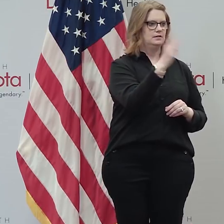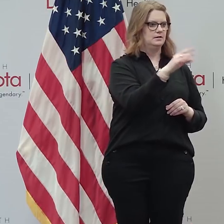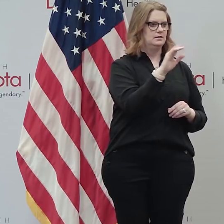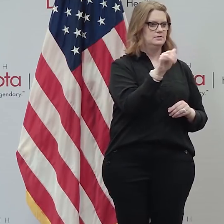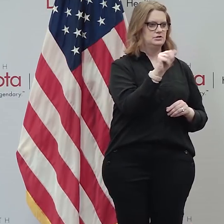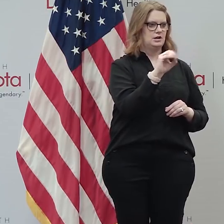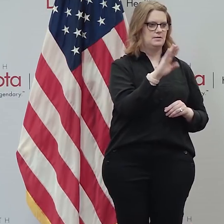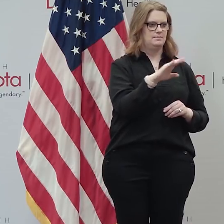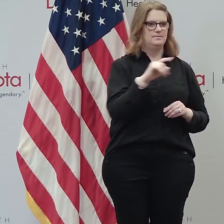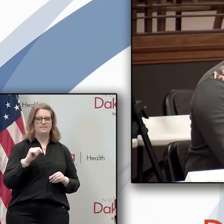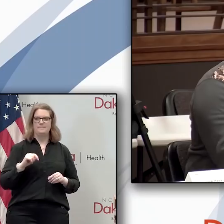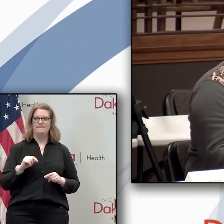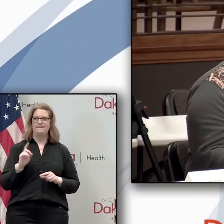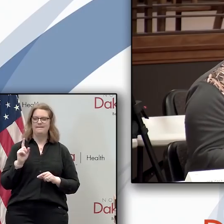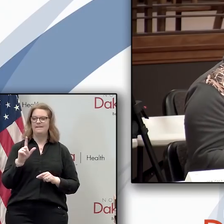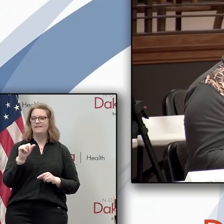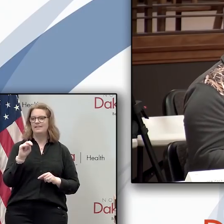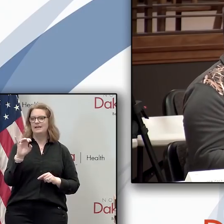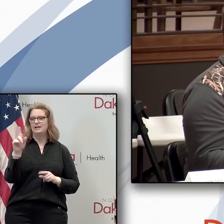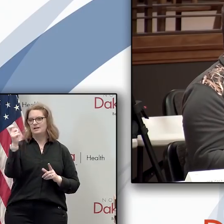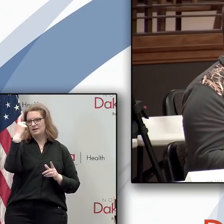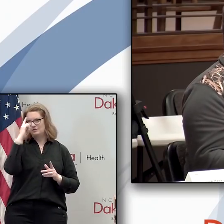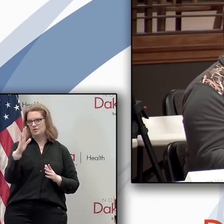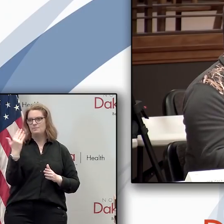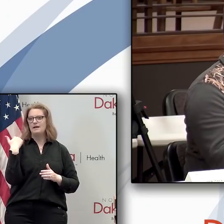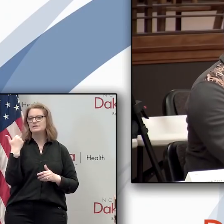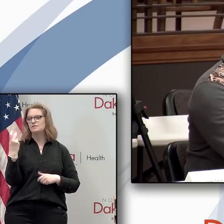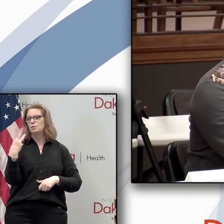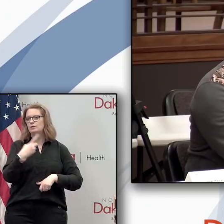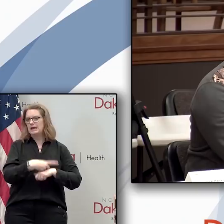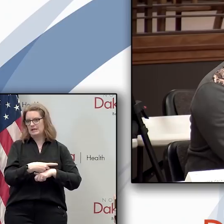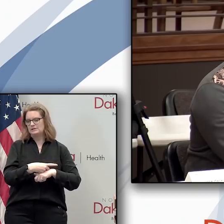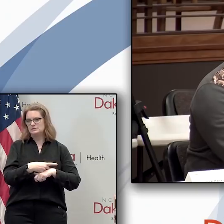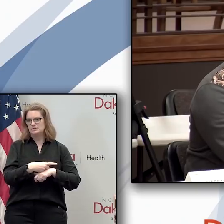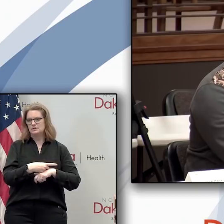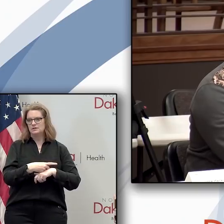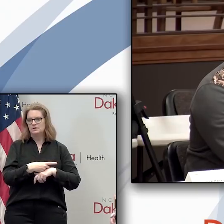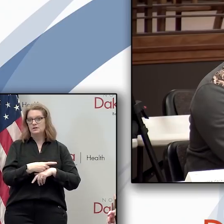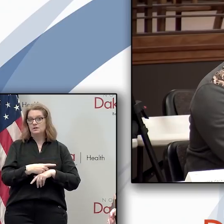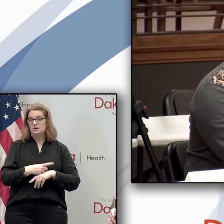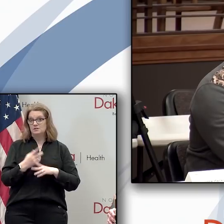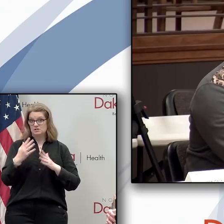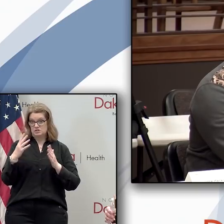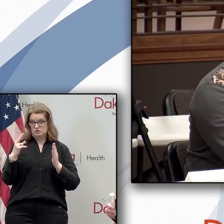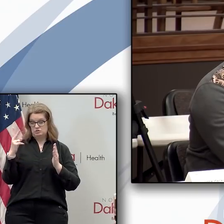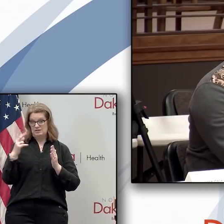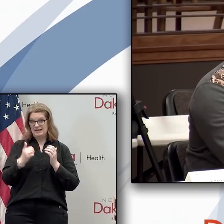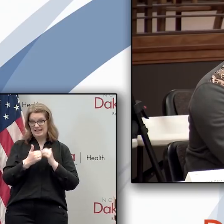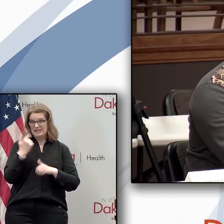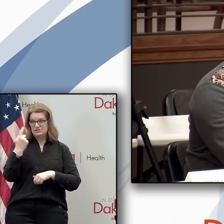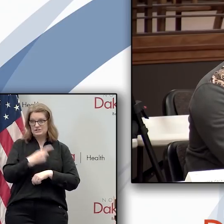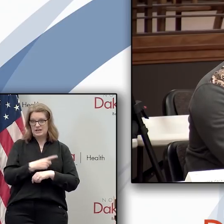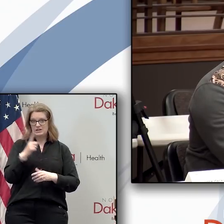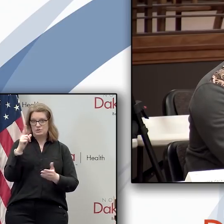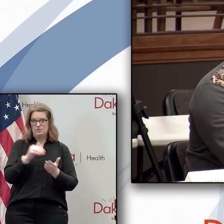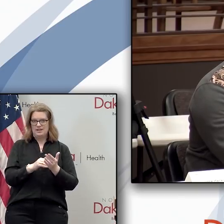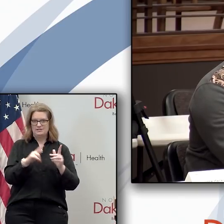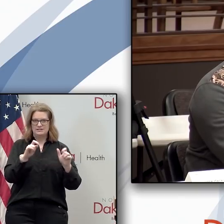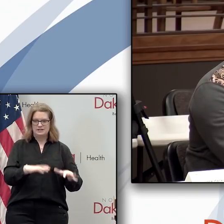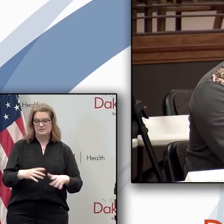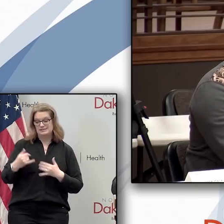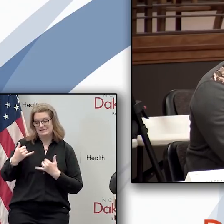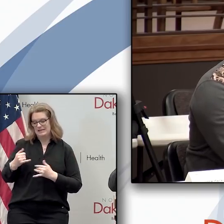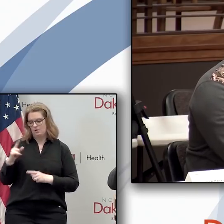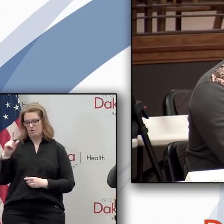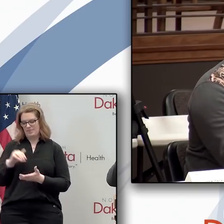and then Jacob. Okay. Governor, over the past few days, we've had results from over 2,000 tests each day. Now today we're back down around